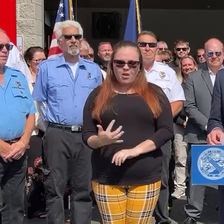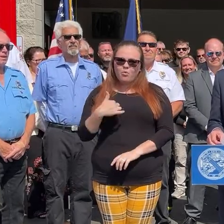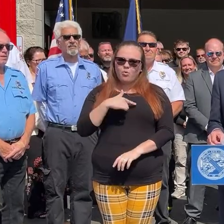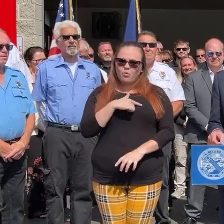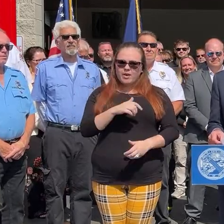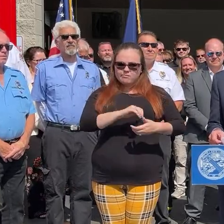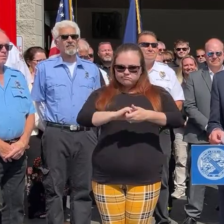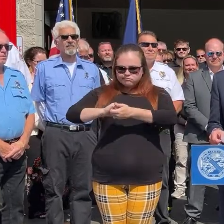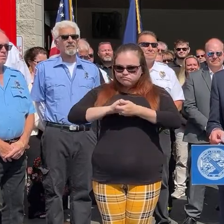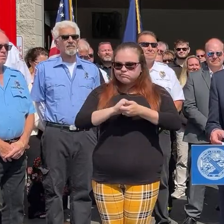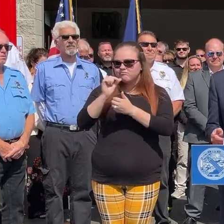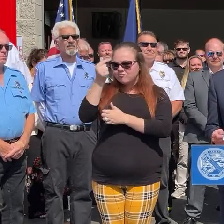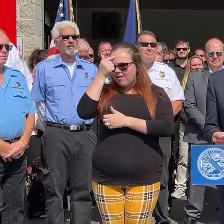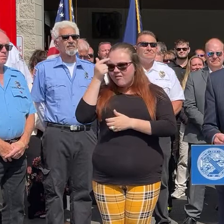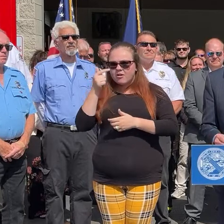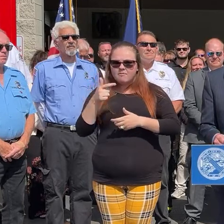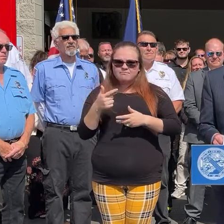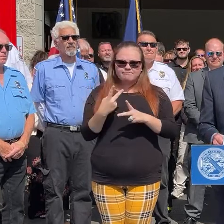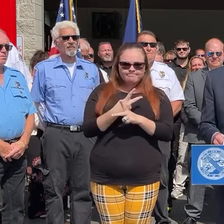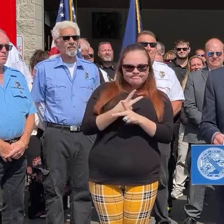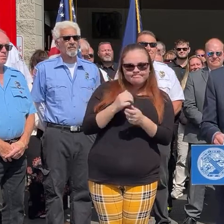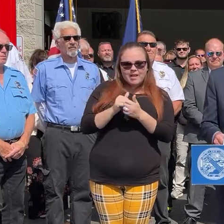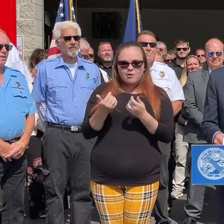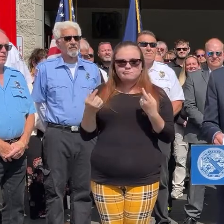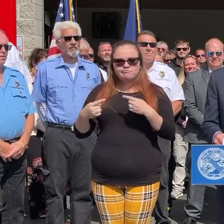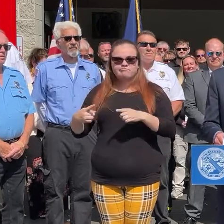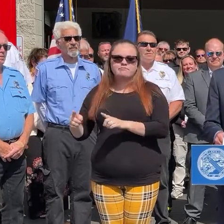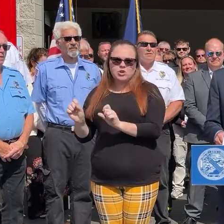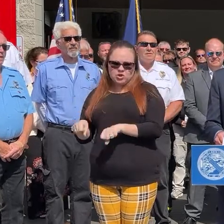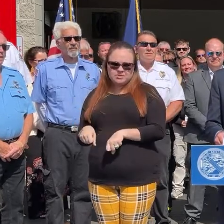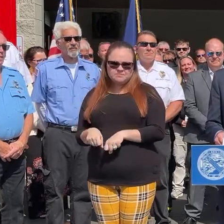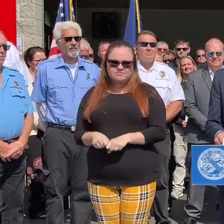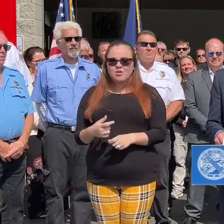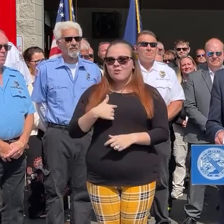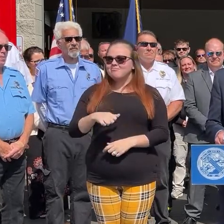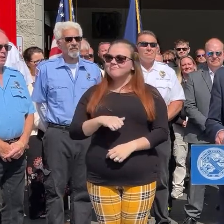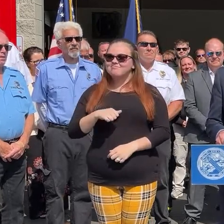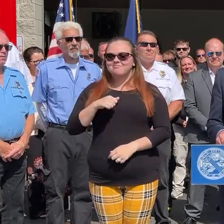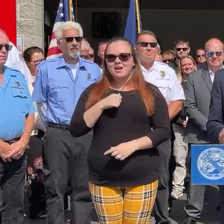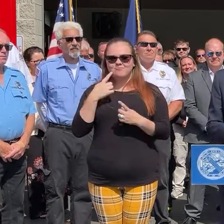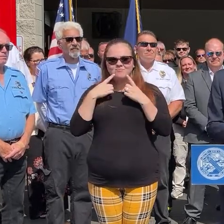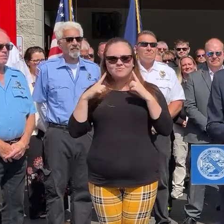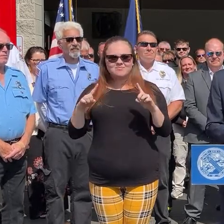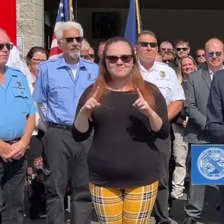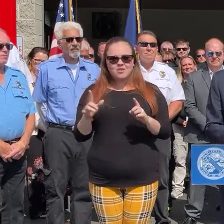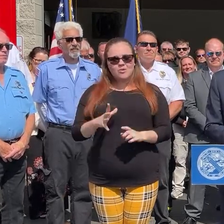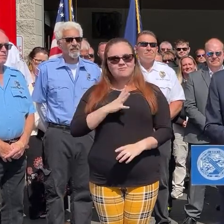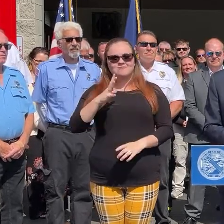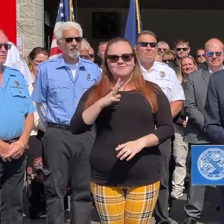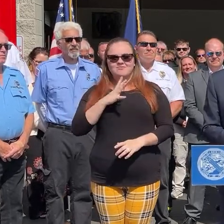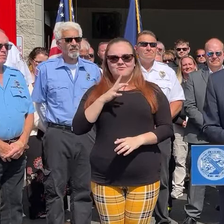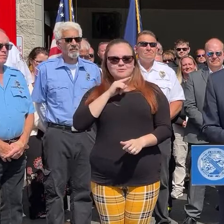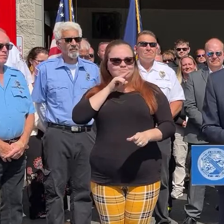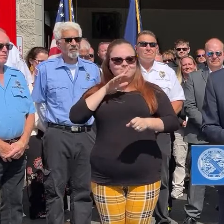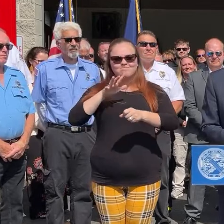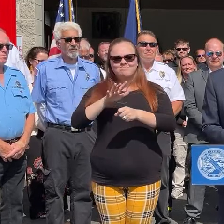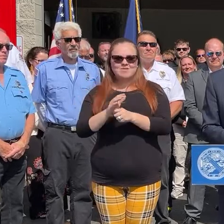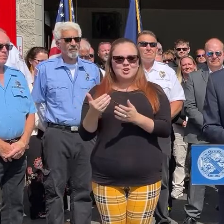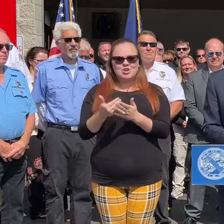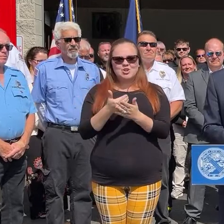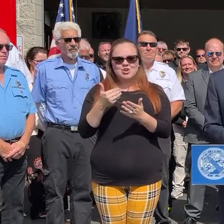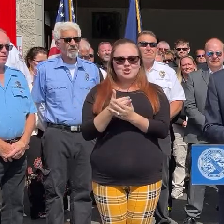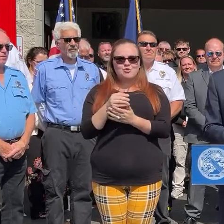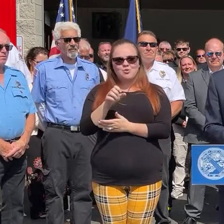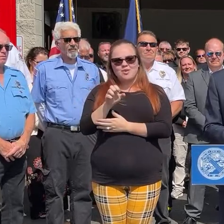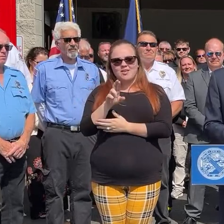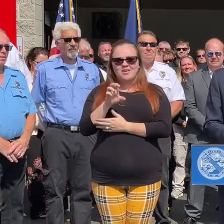with our partners in government to figure out a way to make it happen. So I'm proud to say that we are officially dedicating our brand new